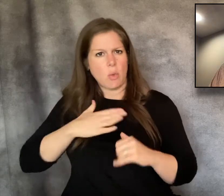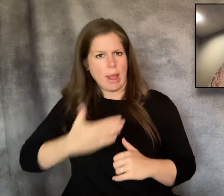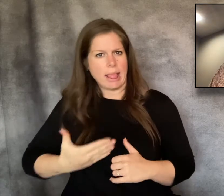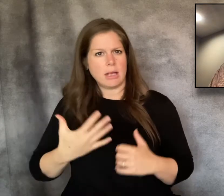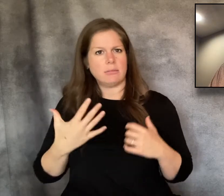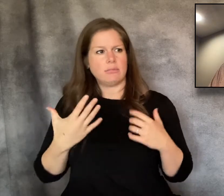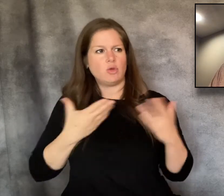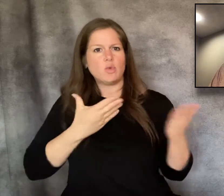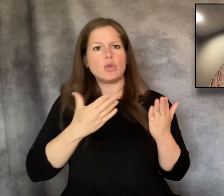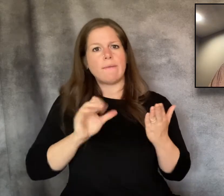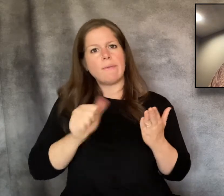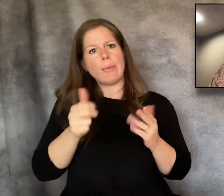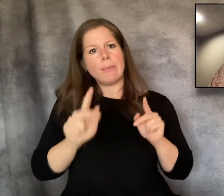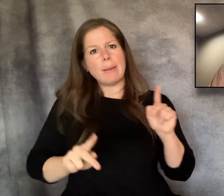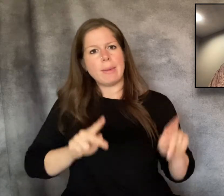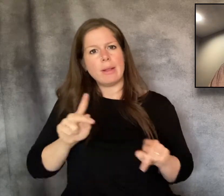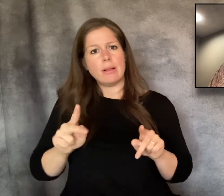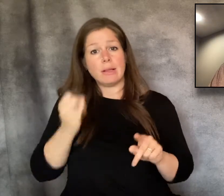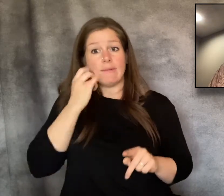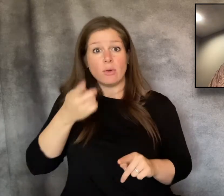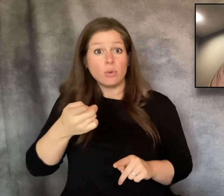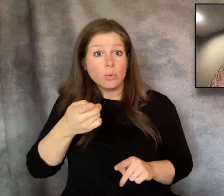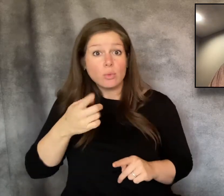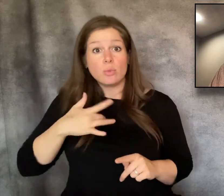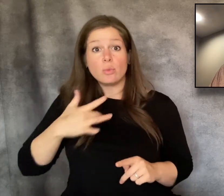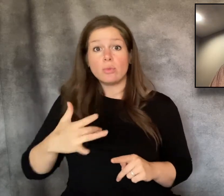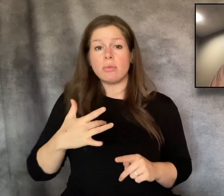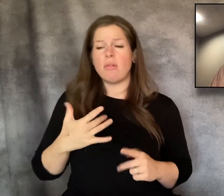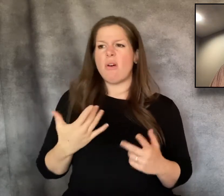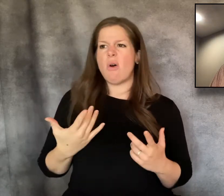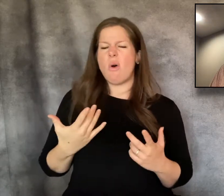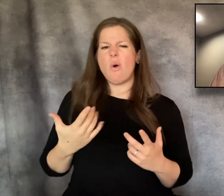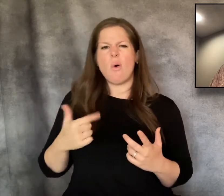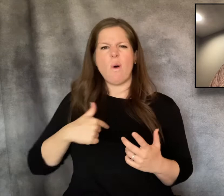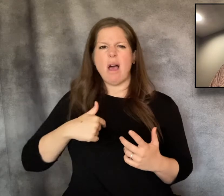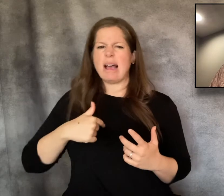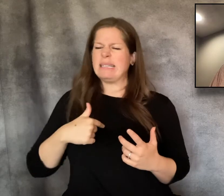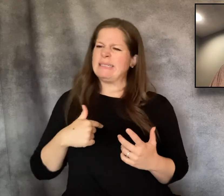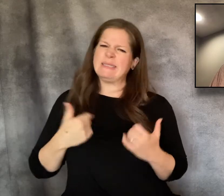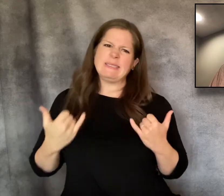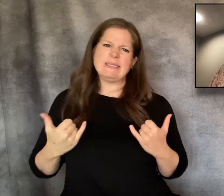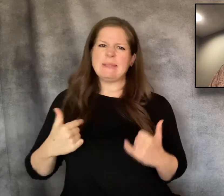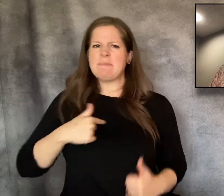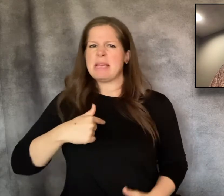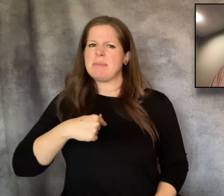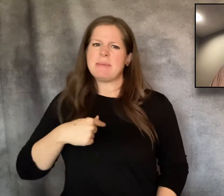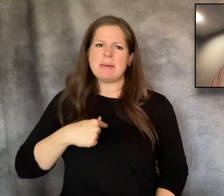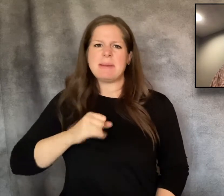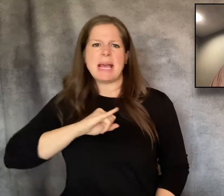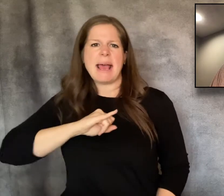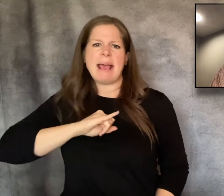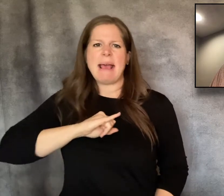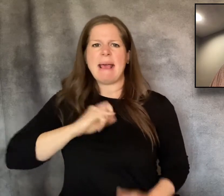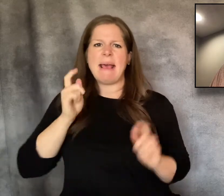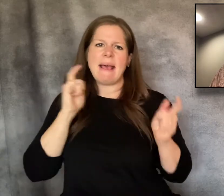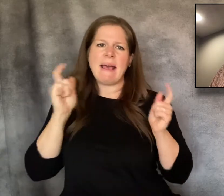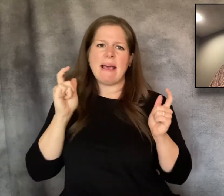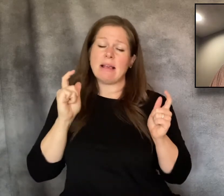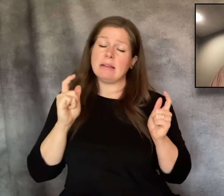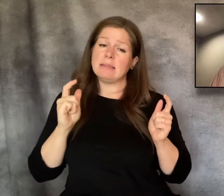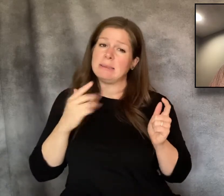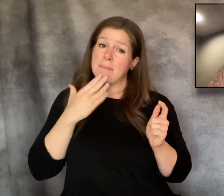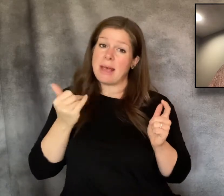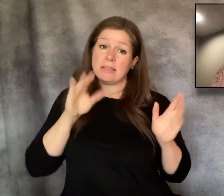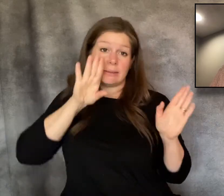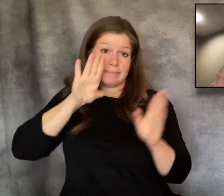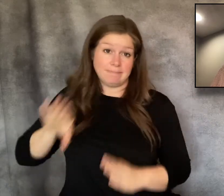Find the heart of Jesus in you and what is preventing you. The compassion continues in verse 15. It's amazing. So